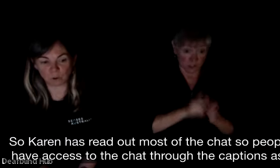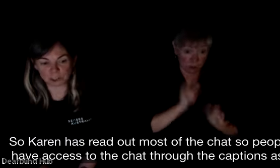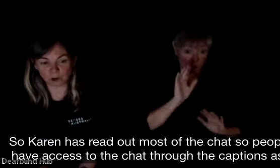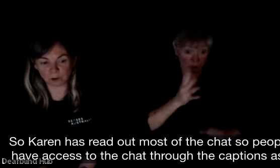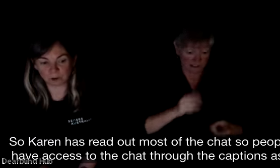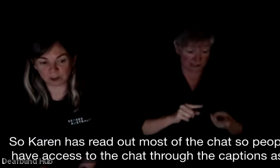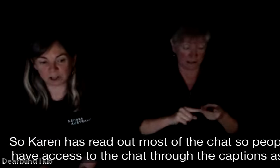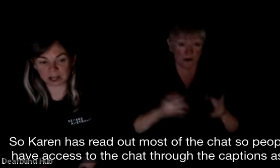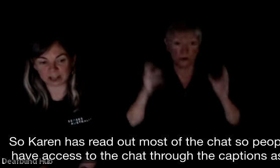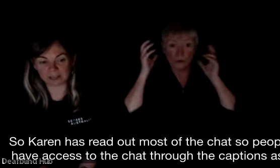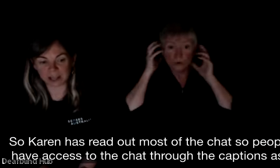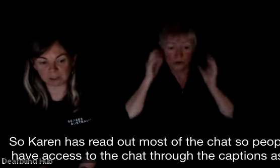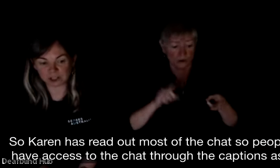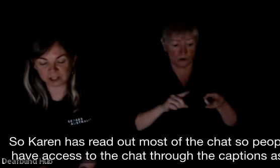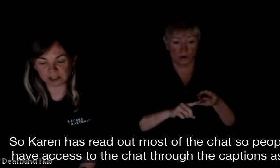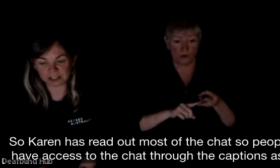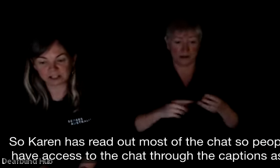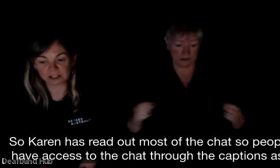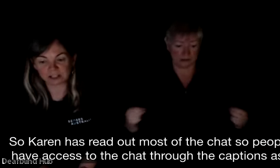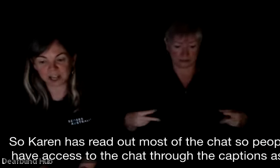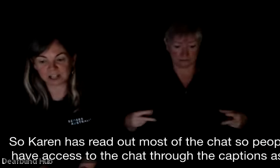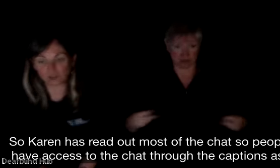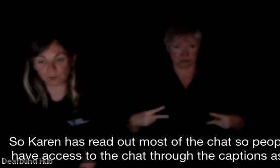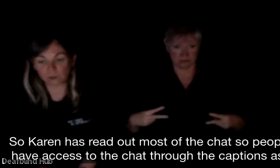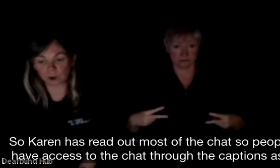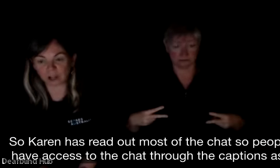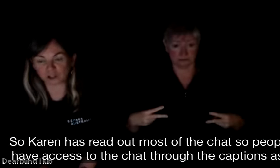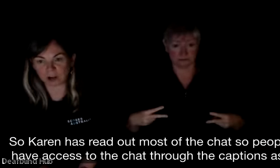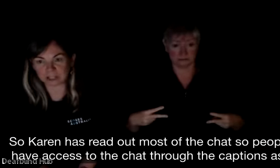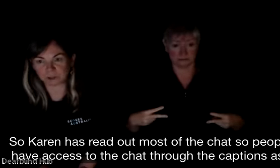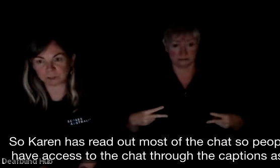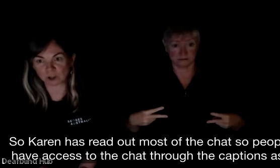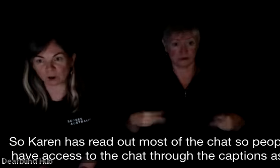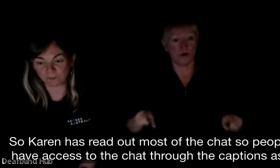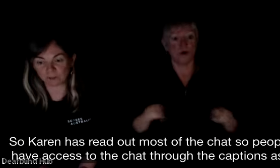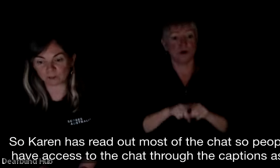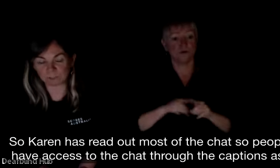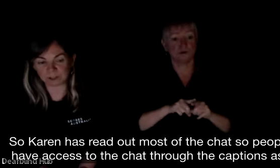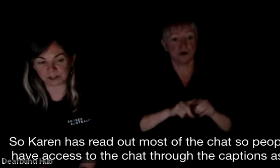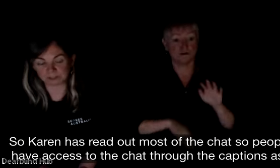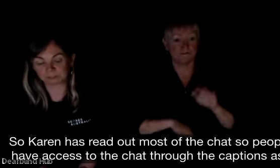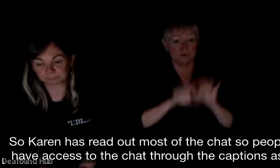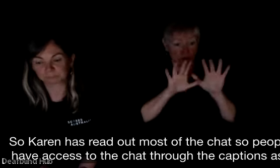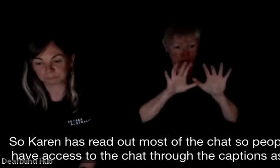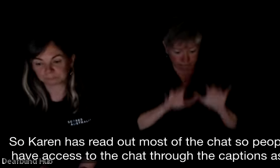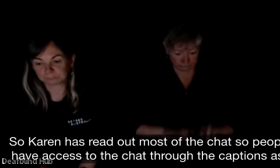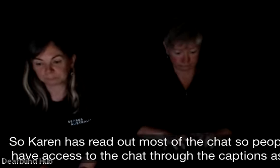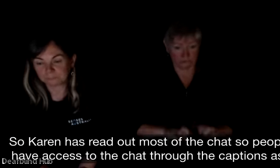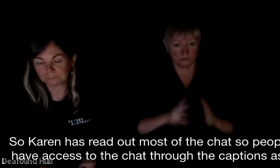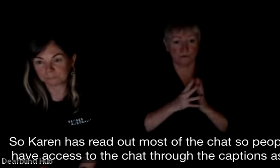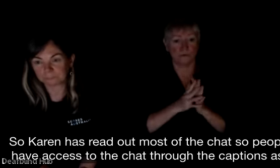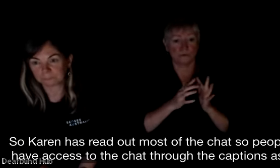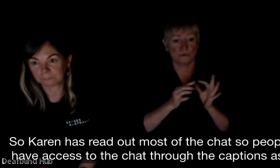the audio and the captions, and also a transcript of the webinar.